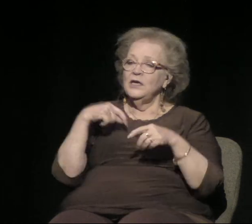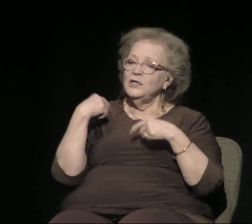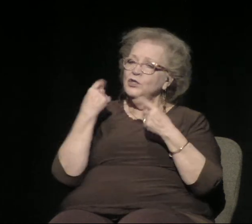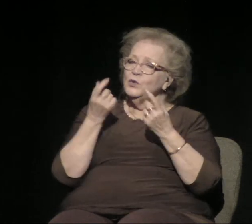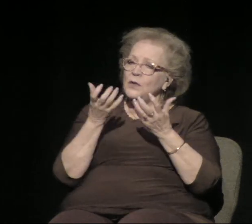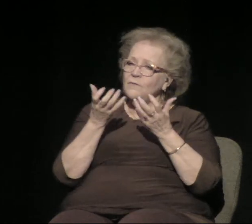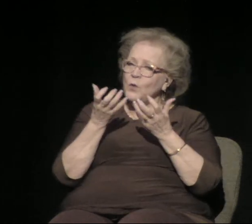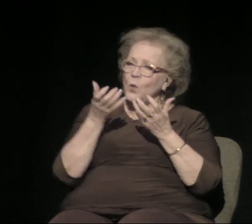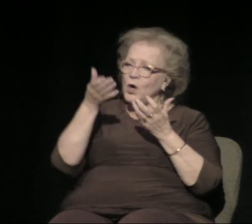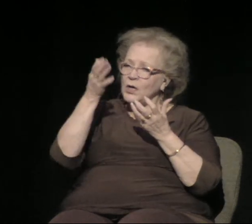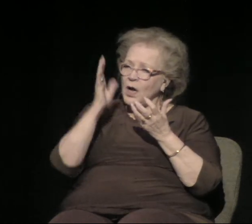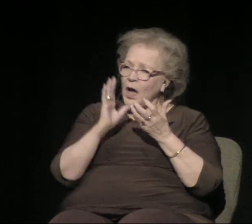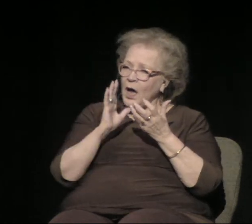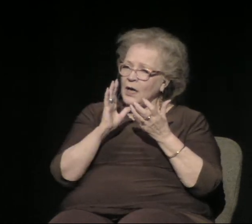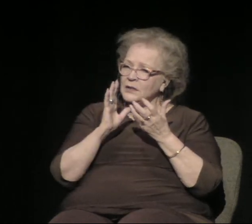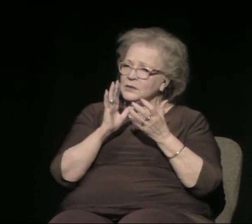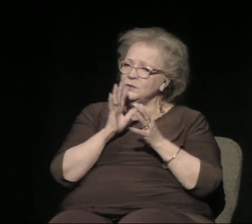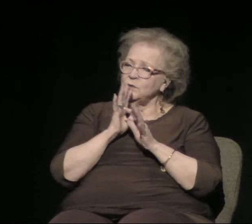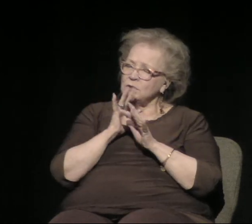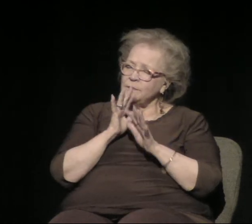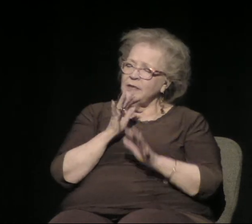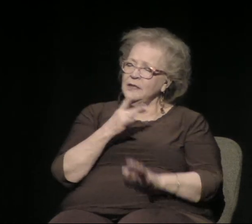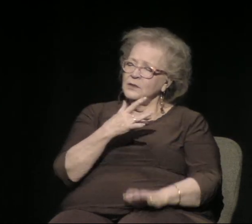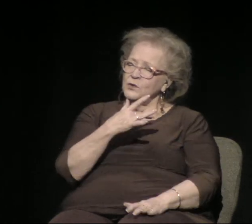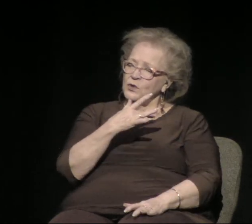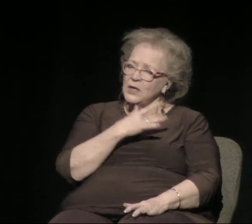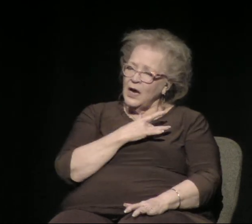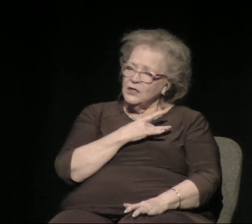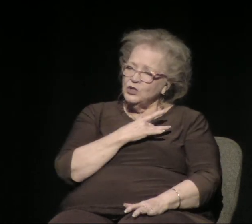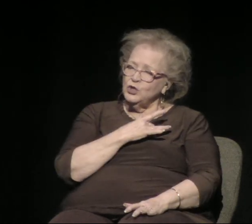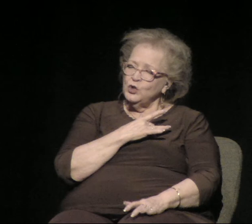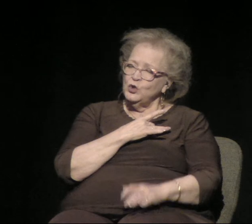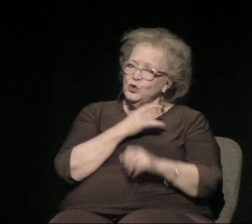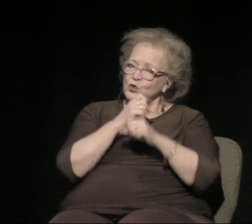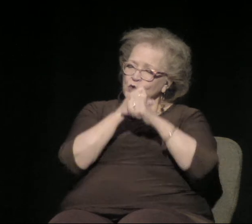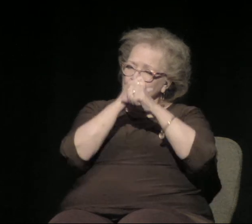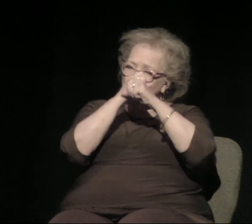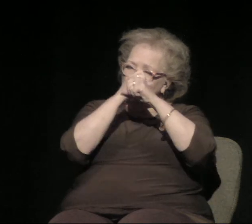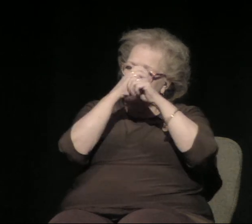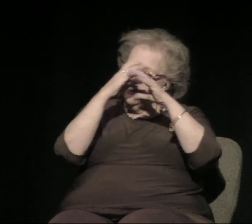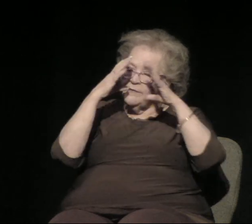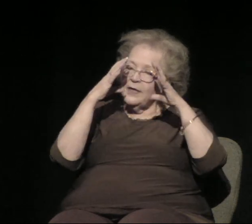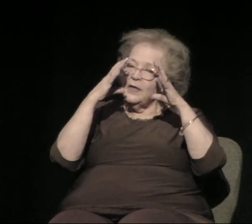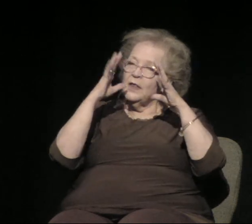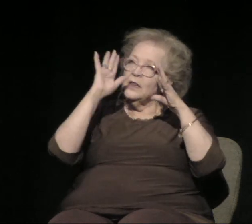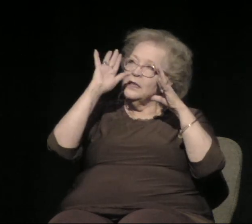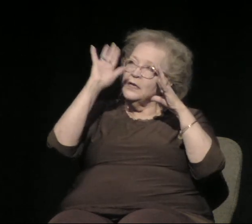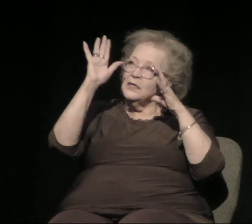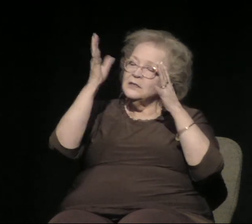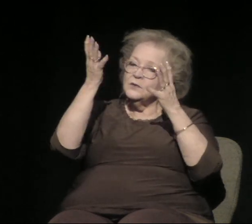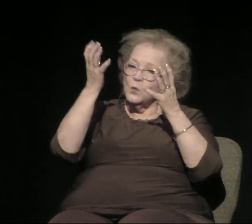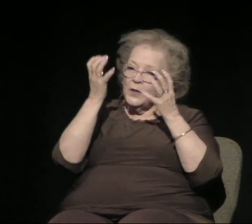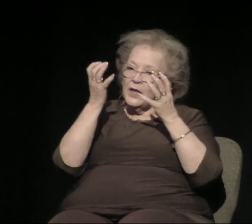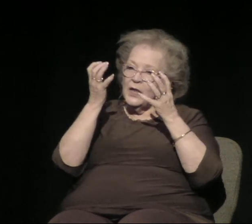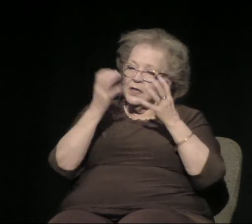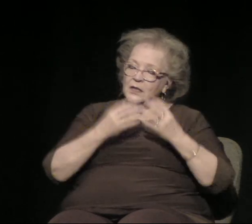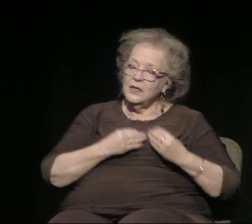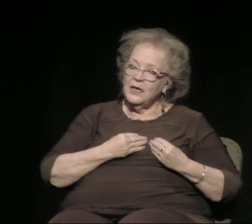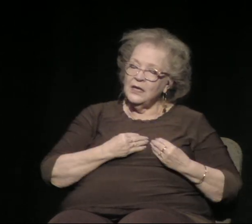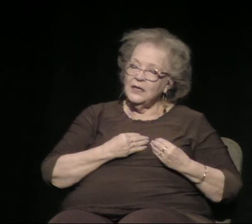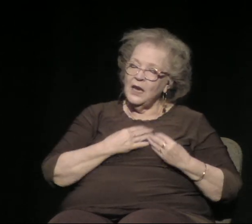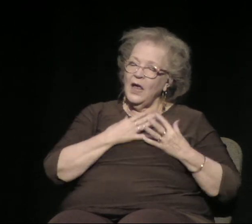To guide you? To reveal his will to you or enlighten you